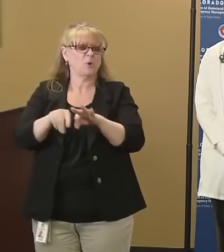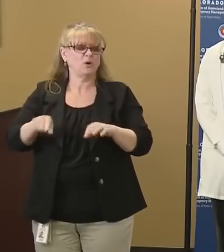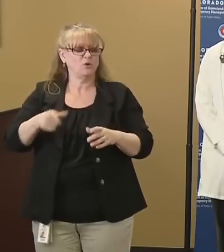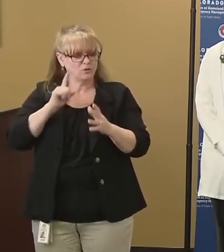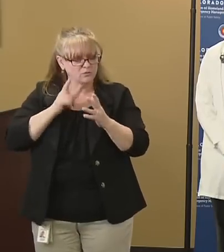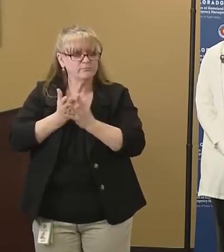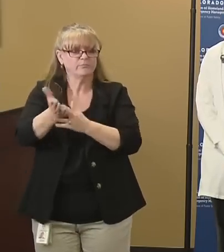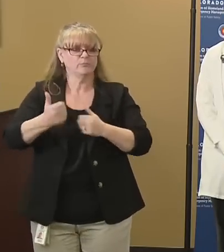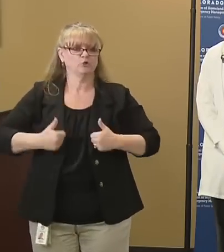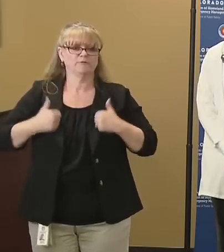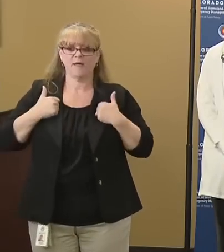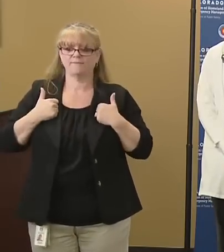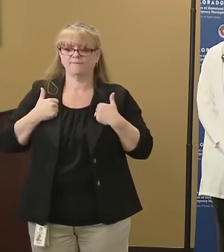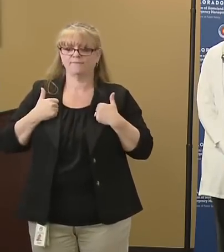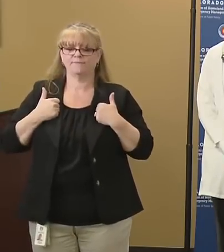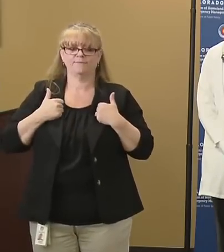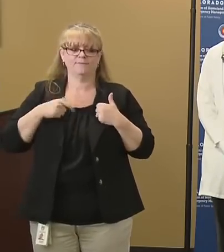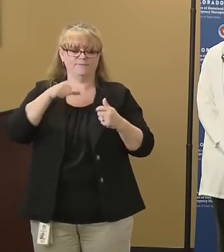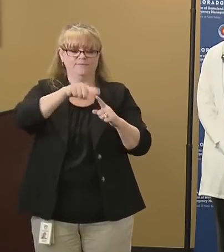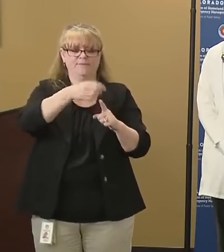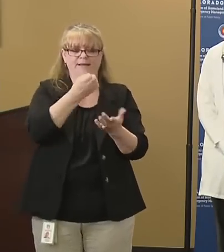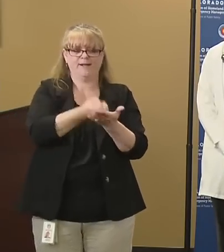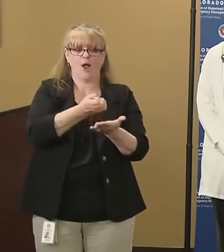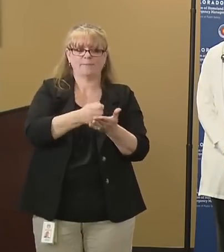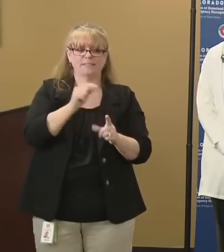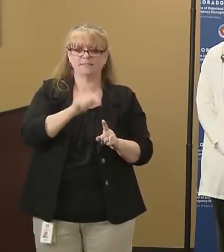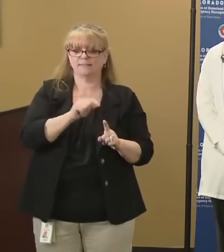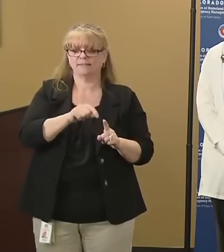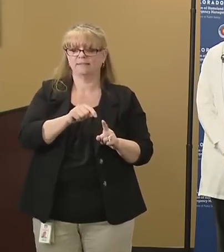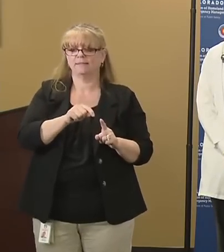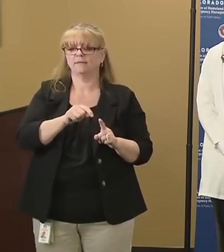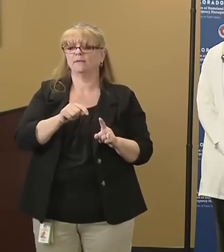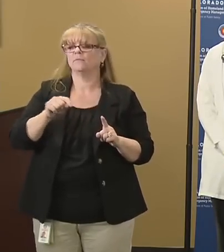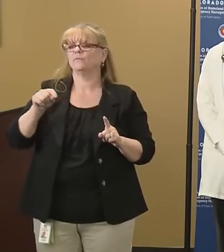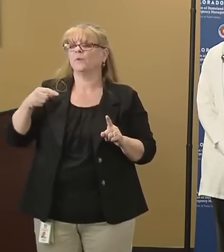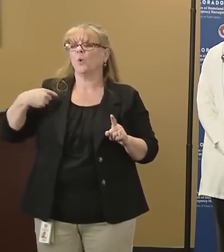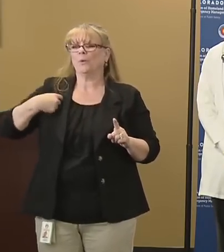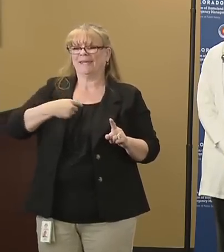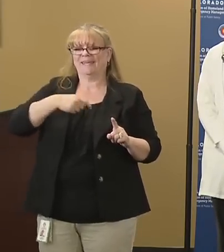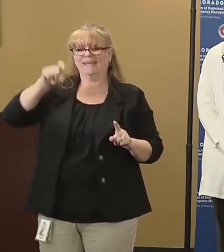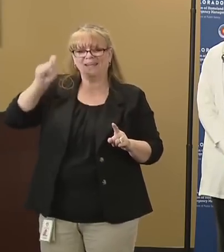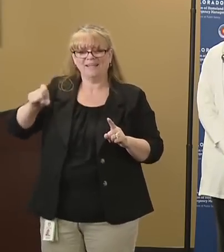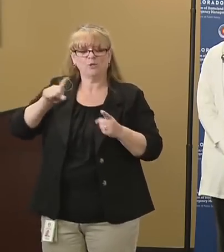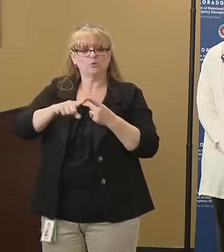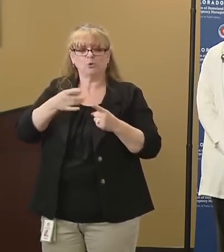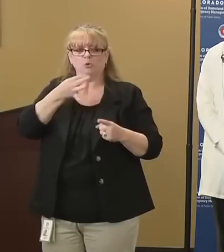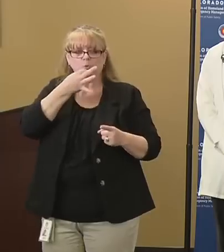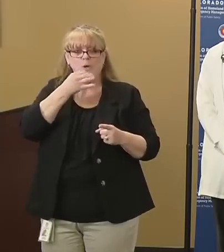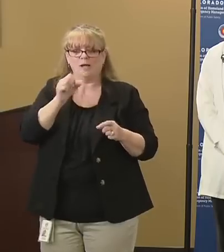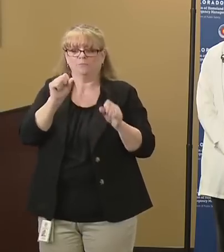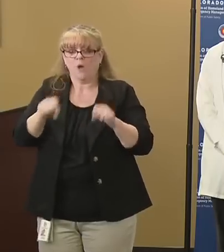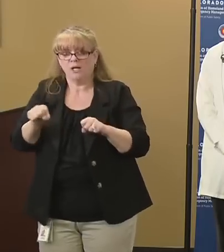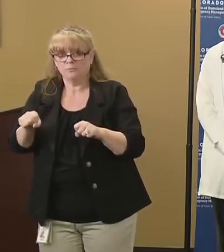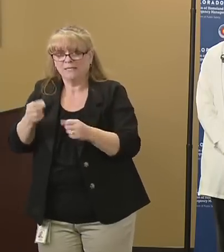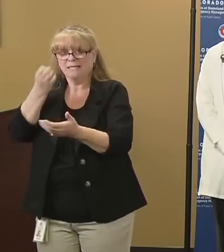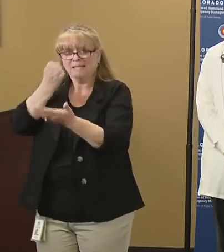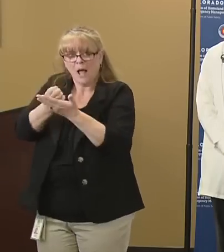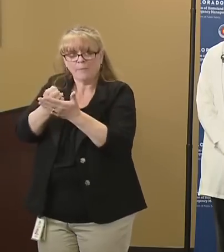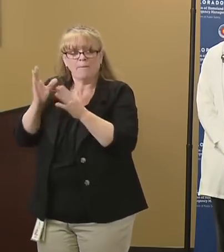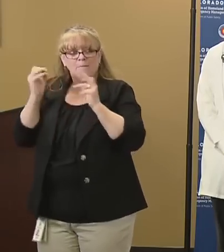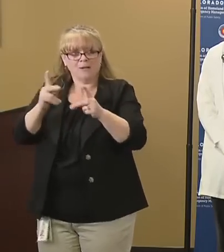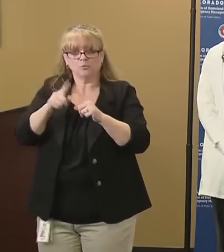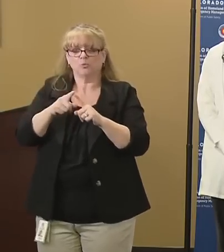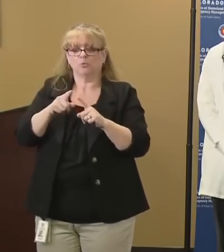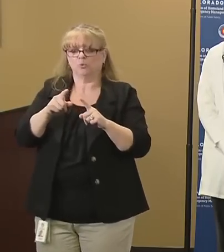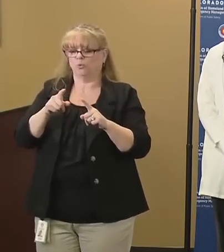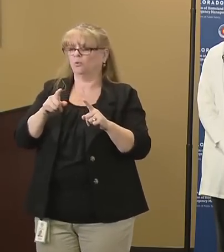possible. This can't be this state of condition for months and months and months where people are unable to conduct business and operate in a normal economic manner.